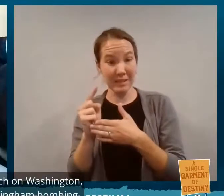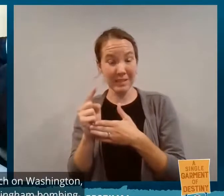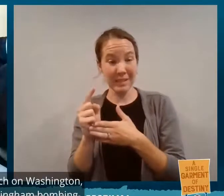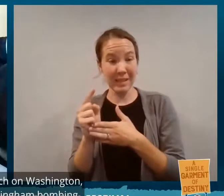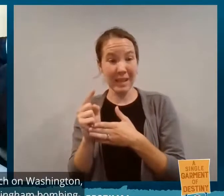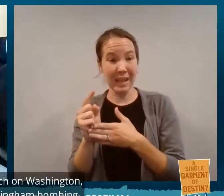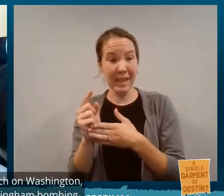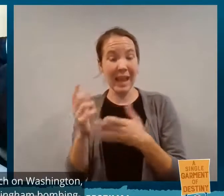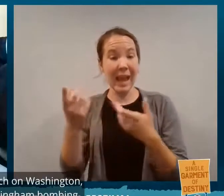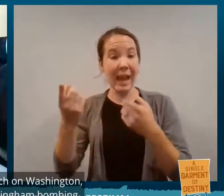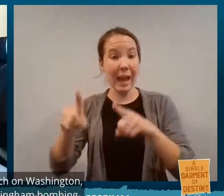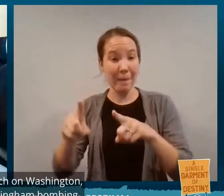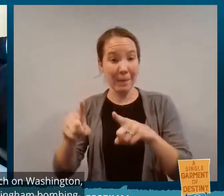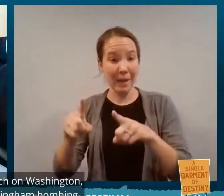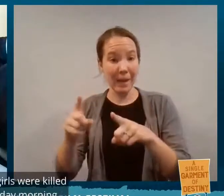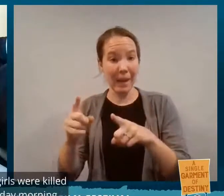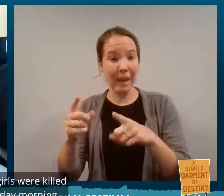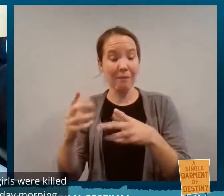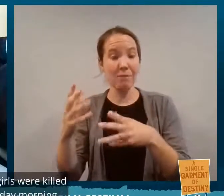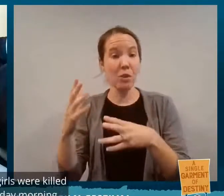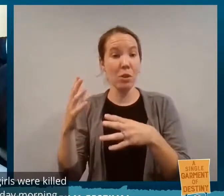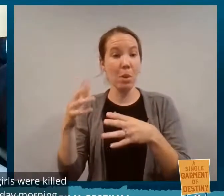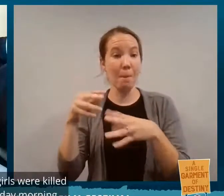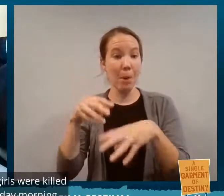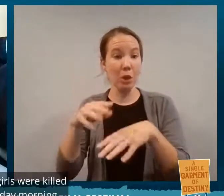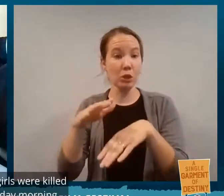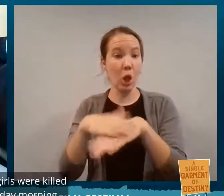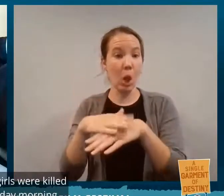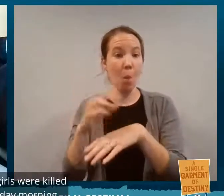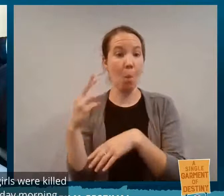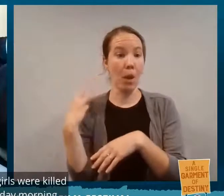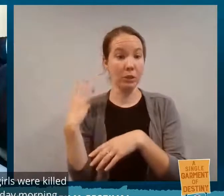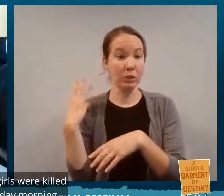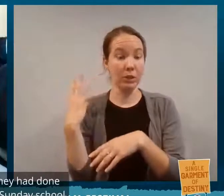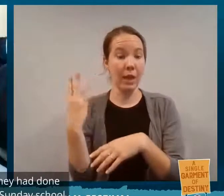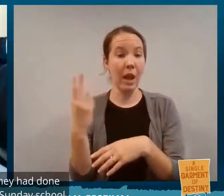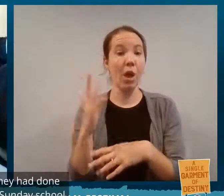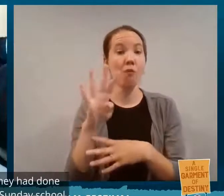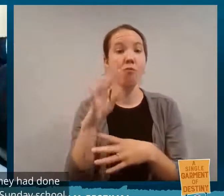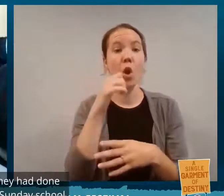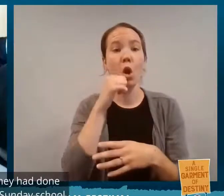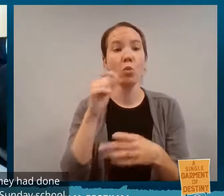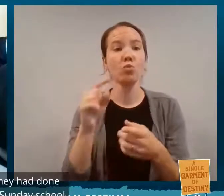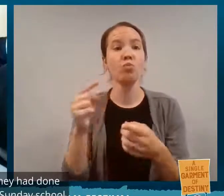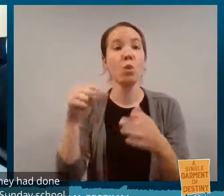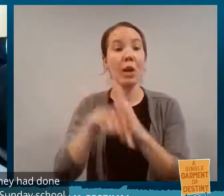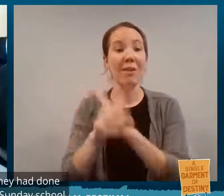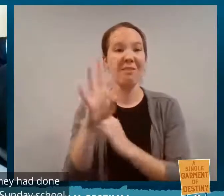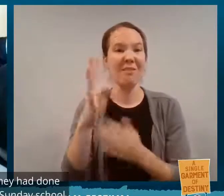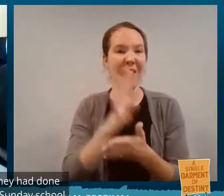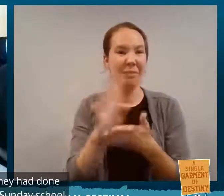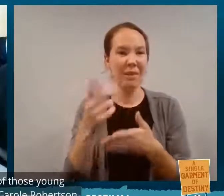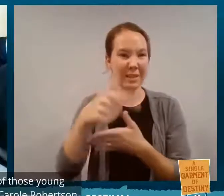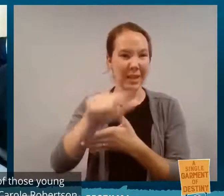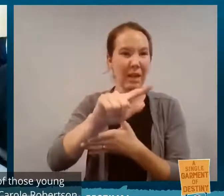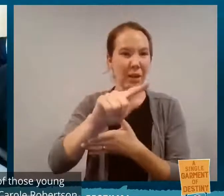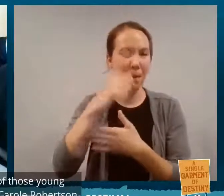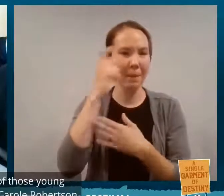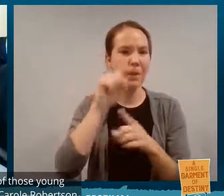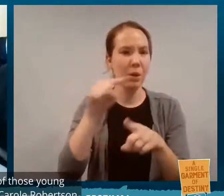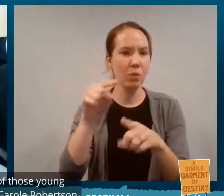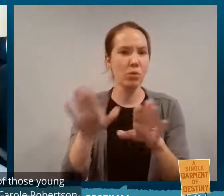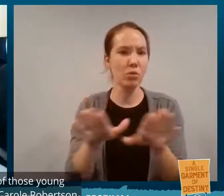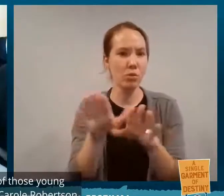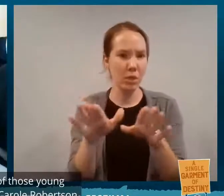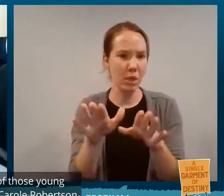Washington was the Birmingham bombing, and 4 girls were killed that Sunday morning, and all they had done was go to Sunday school. And one of those